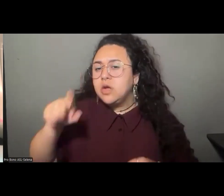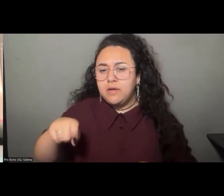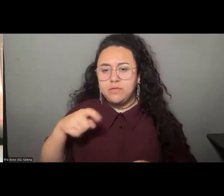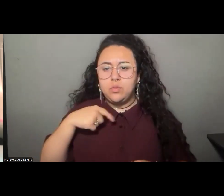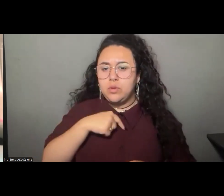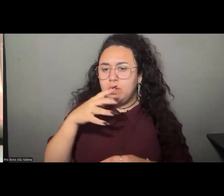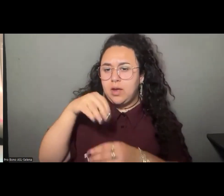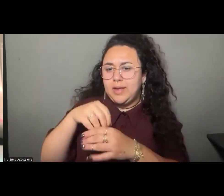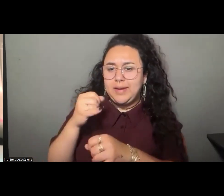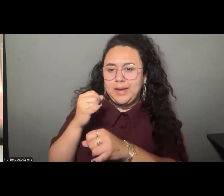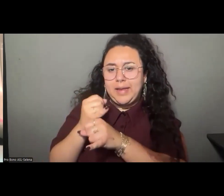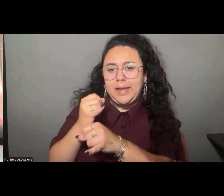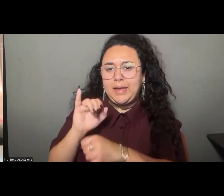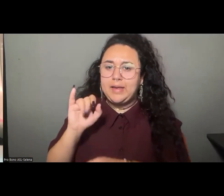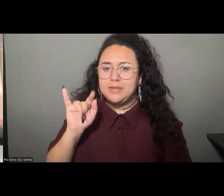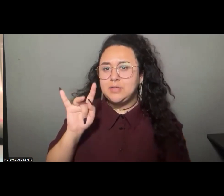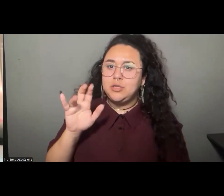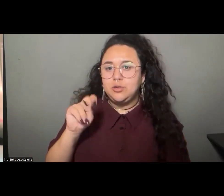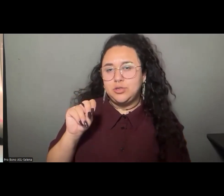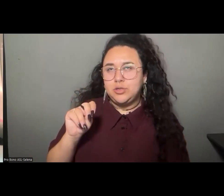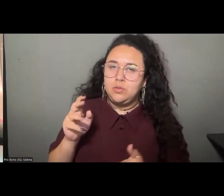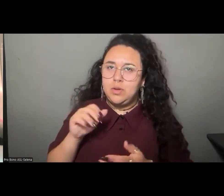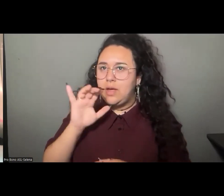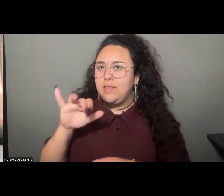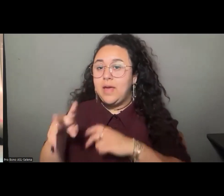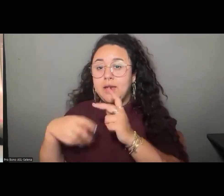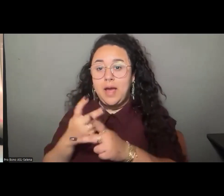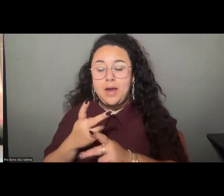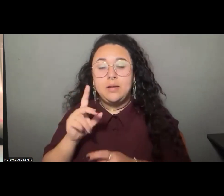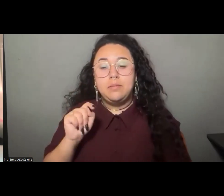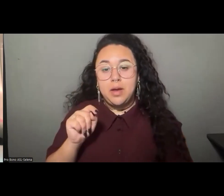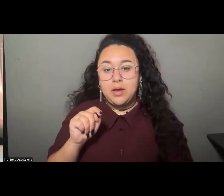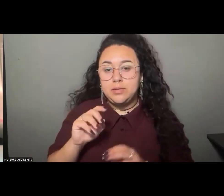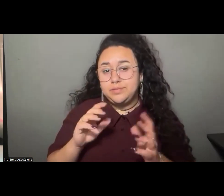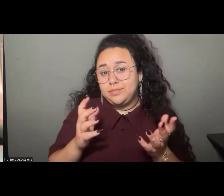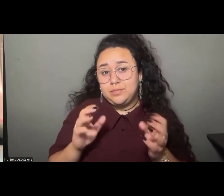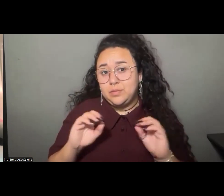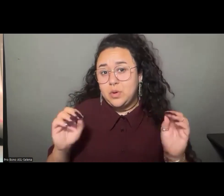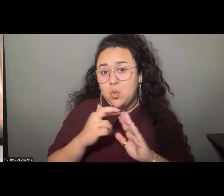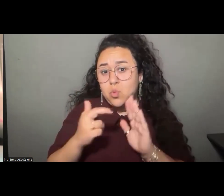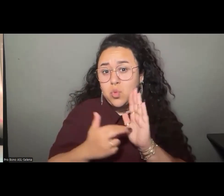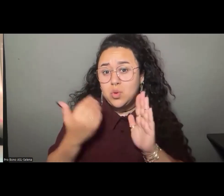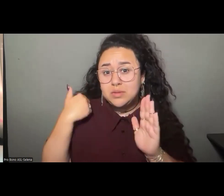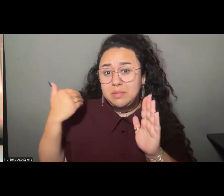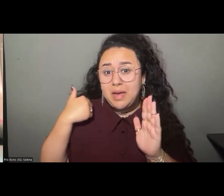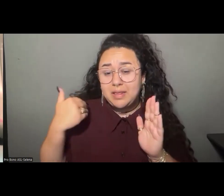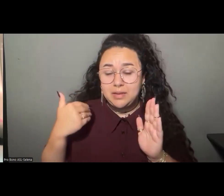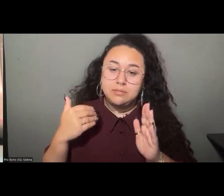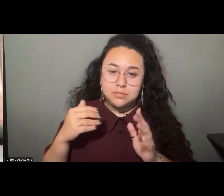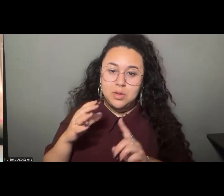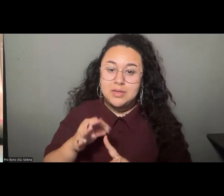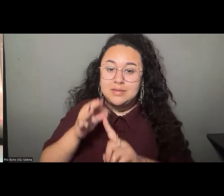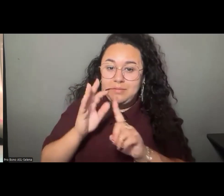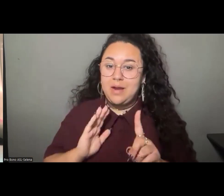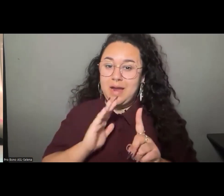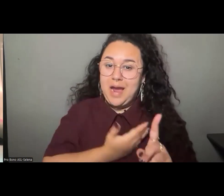mean university, etc. So there were really no rules except for the rules that we made up. And it meant that we were doing